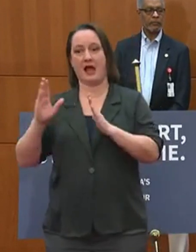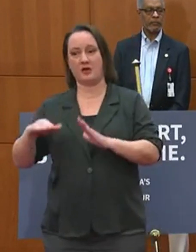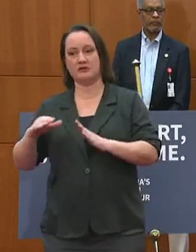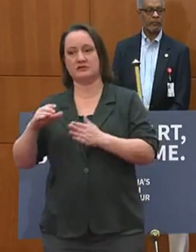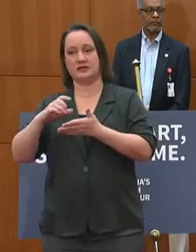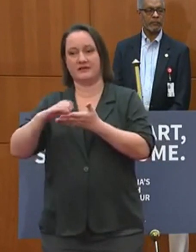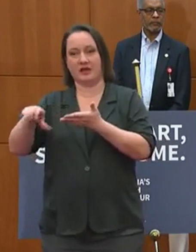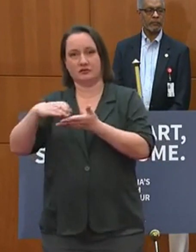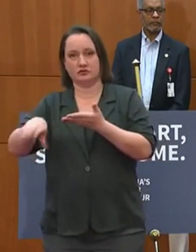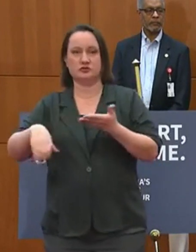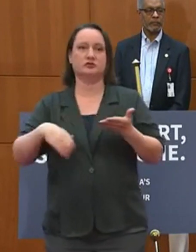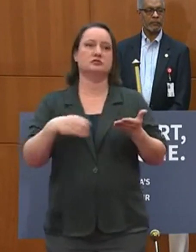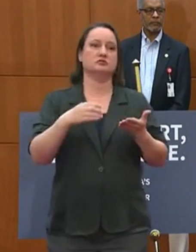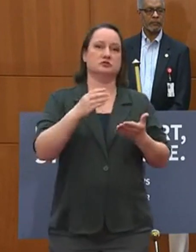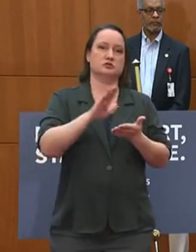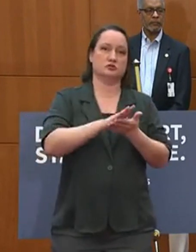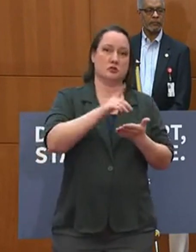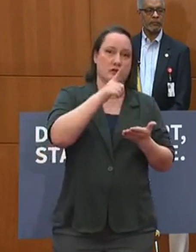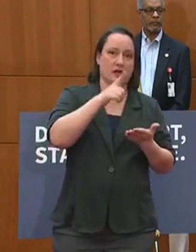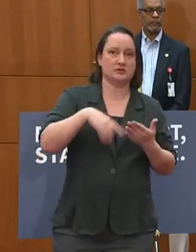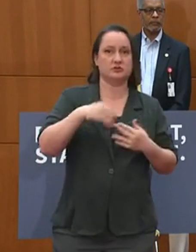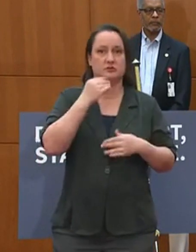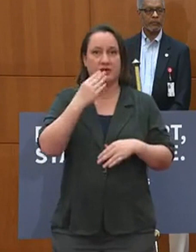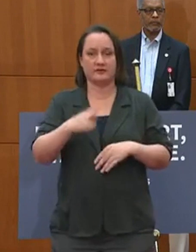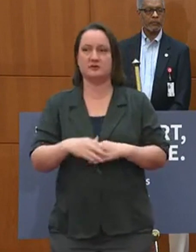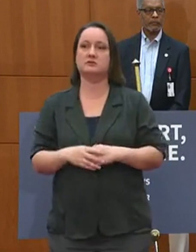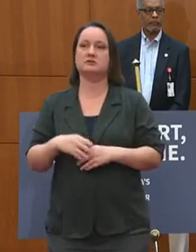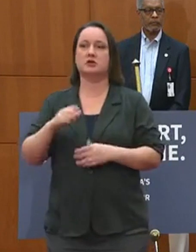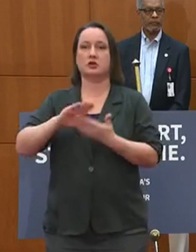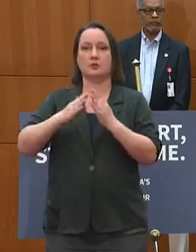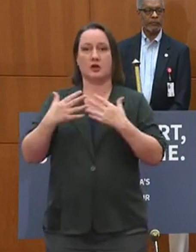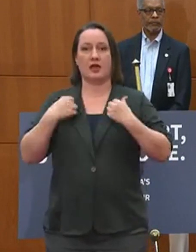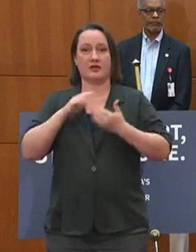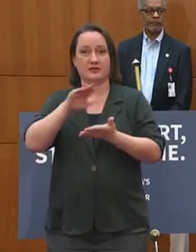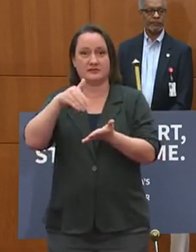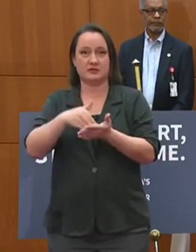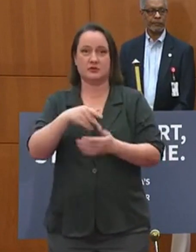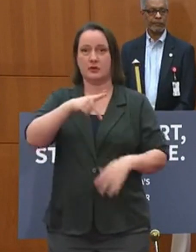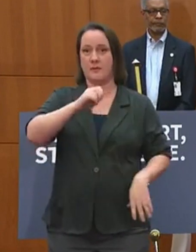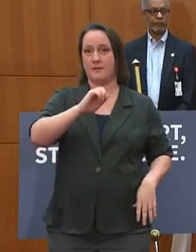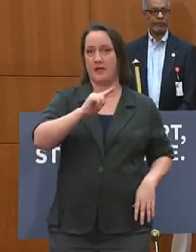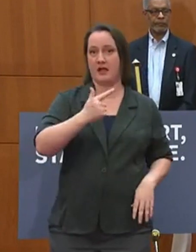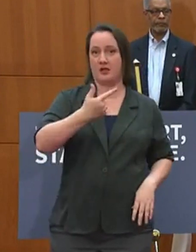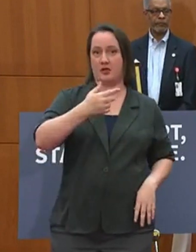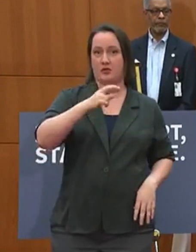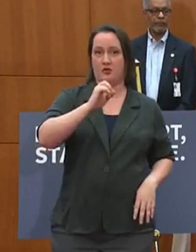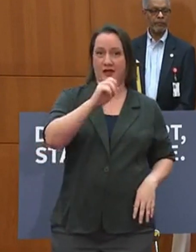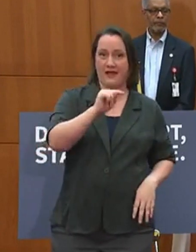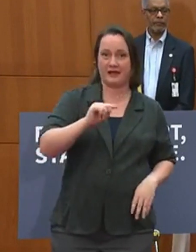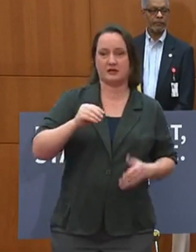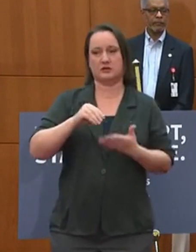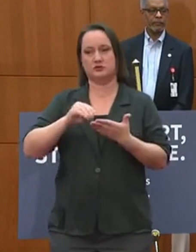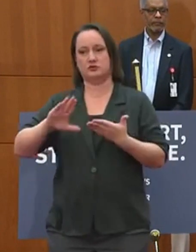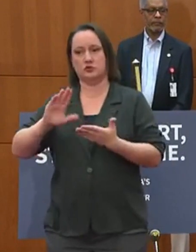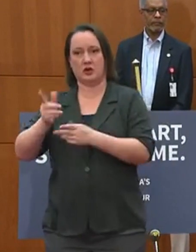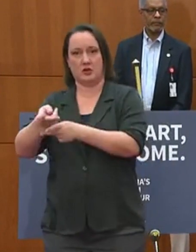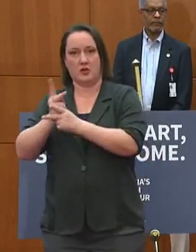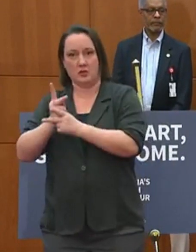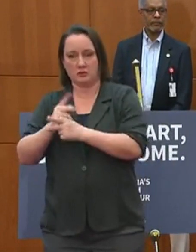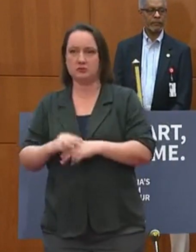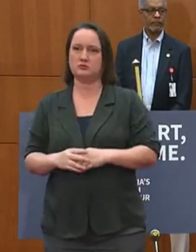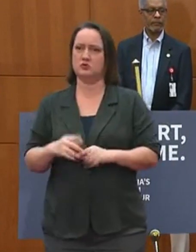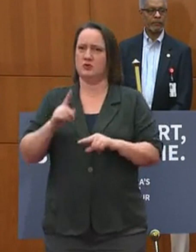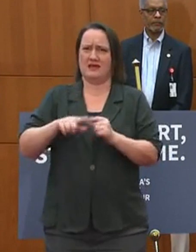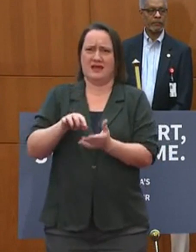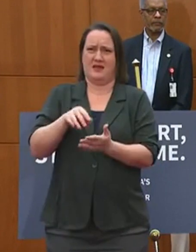and breakfasts, community health centers, Pell Grants, and federal student loans. We can't afford to have Virginians not